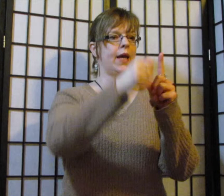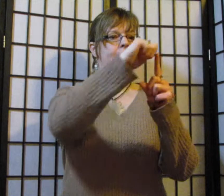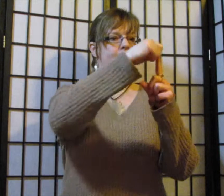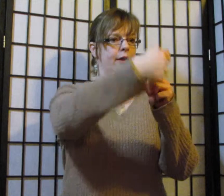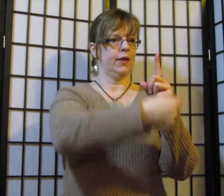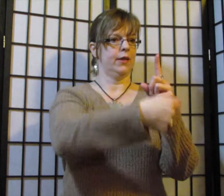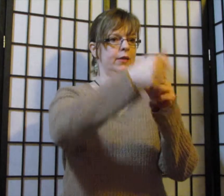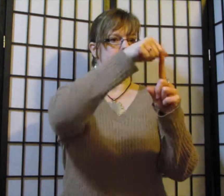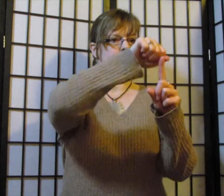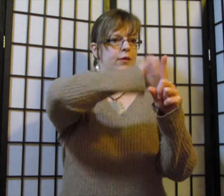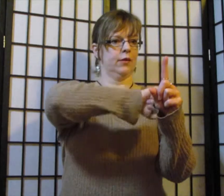Banana.